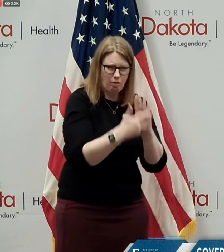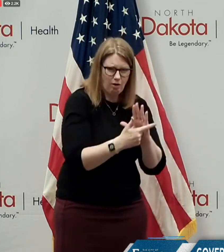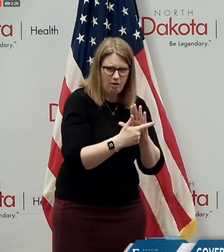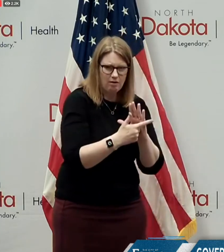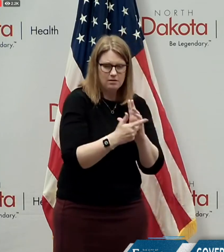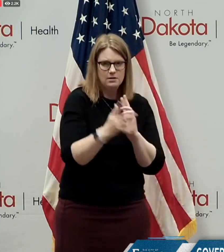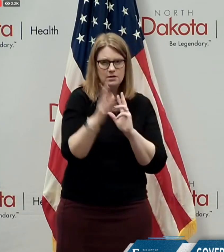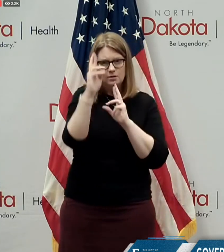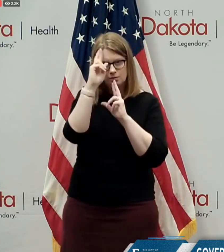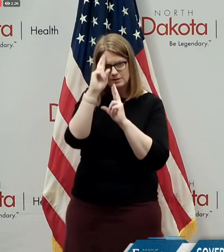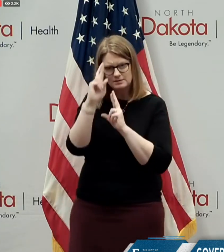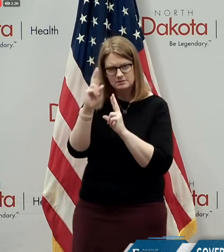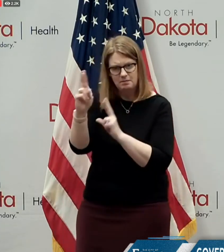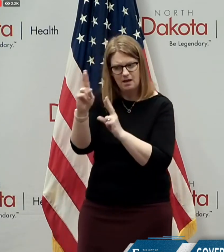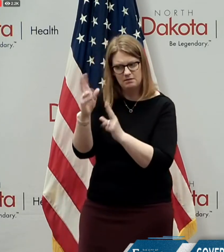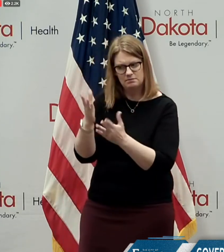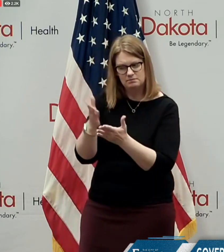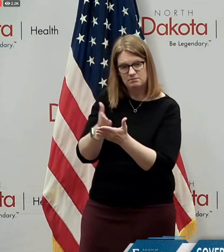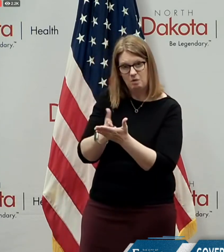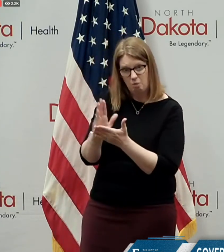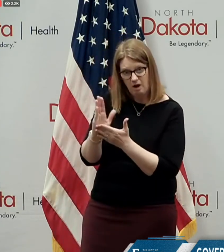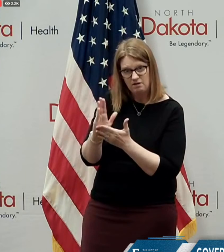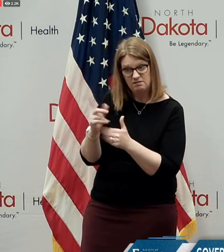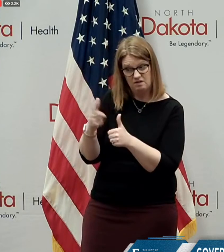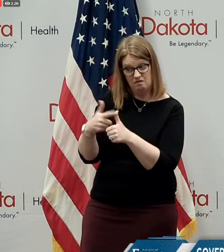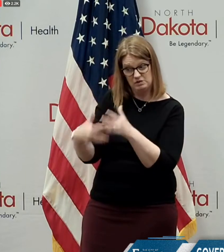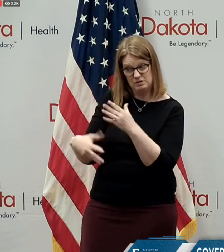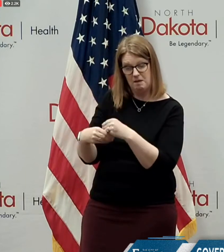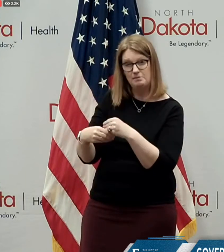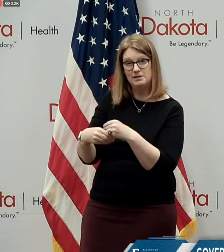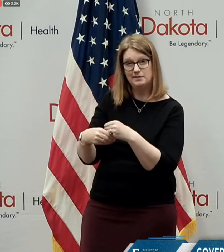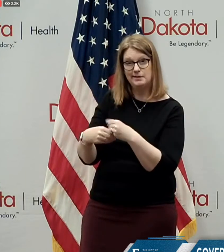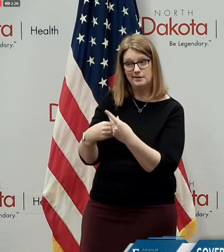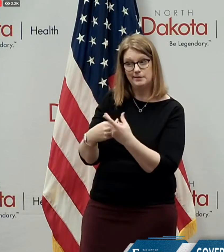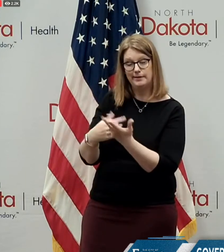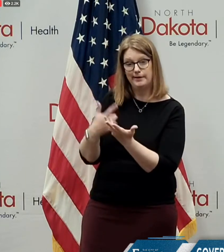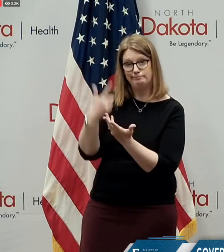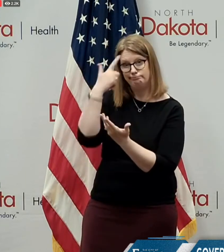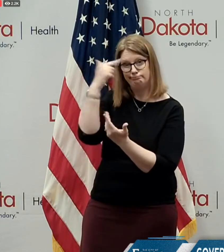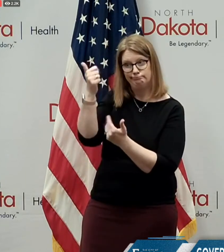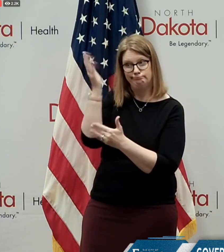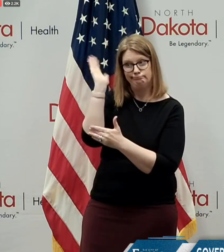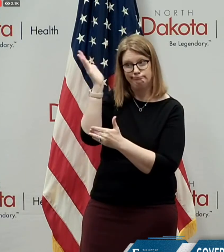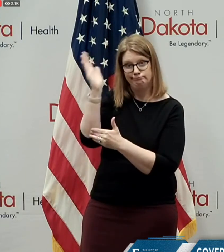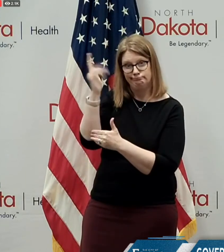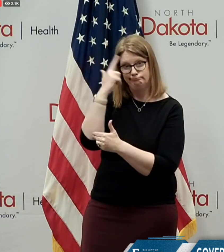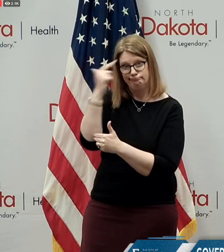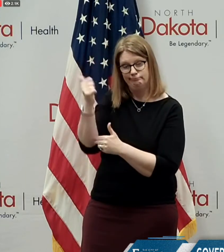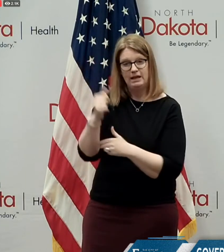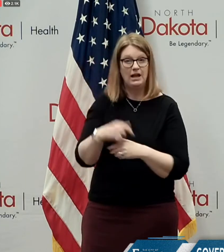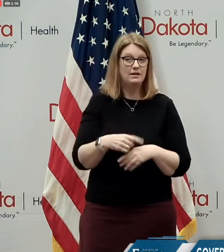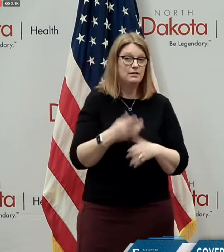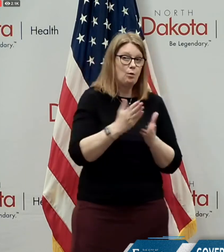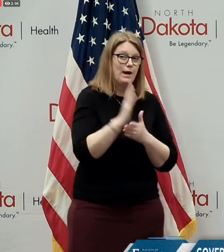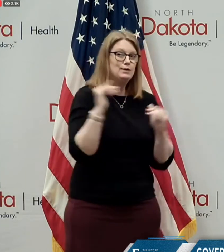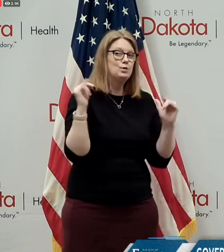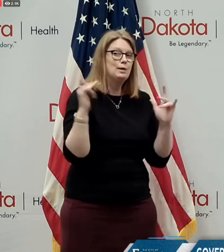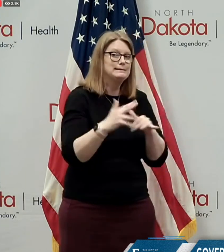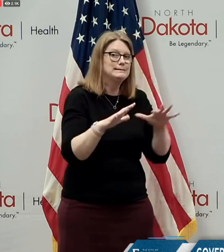to the First Amendment, we respect the right to assemble freely, but we do